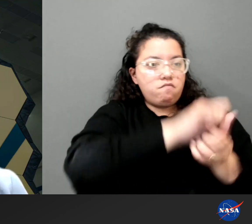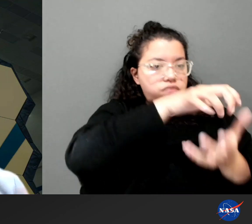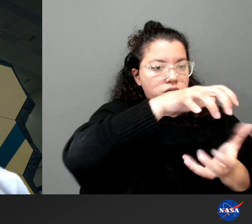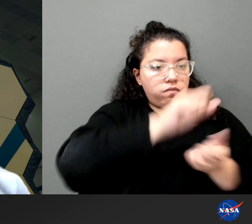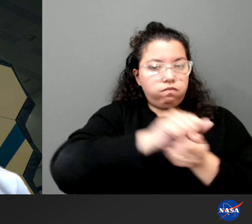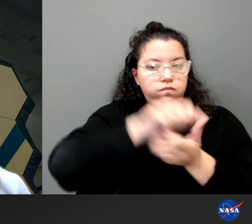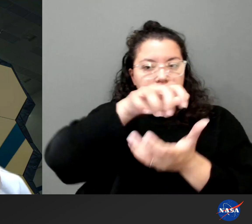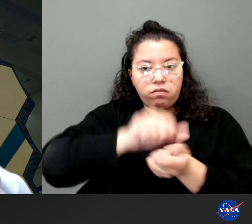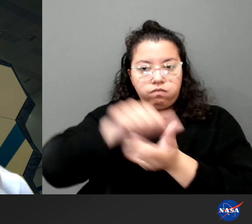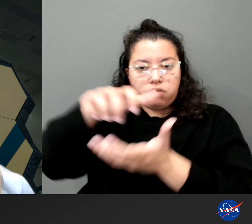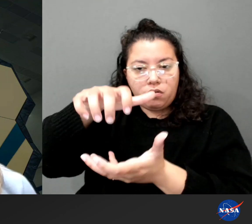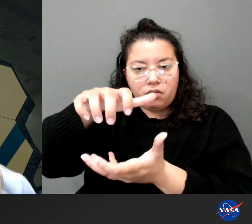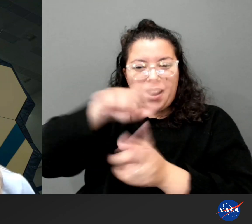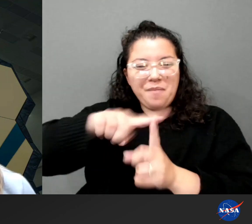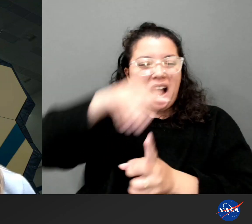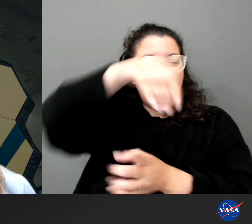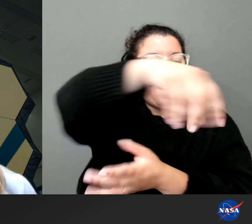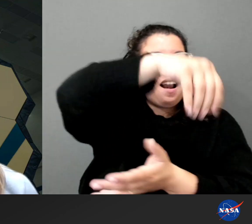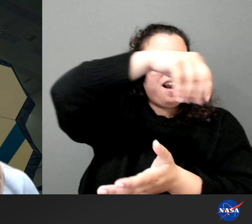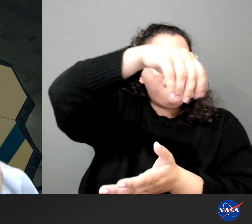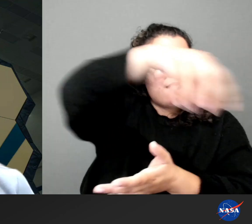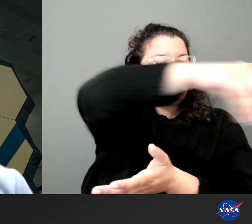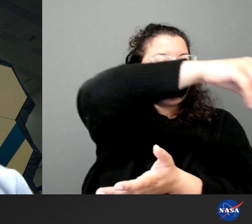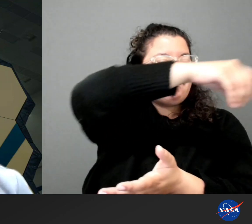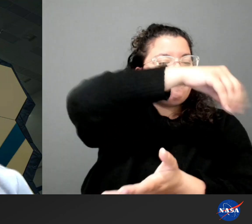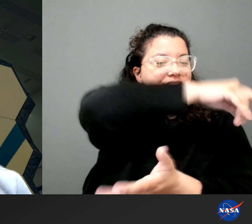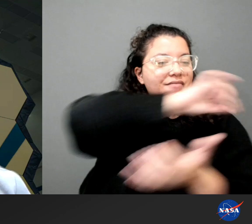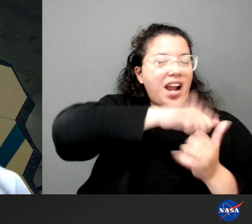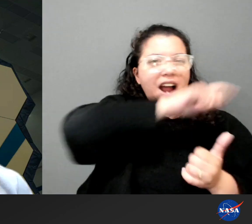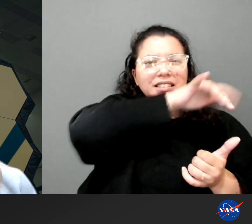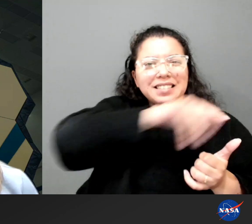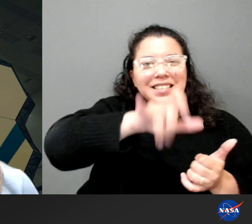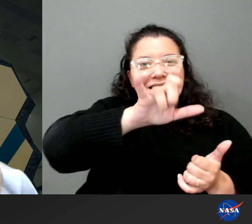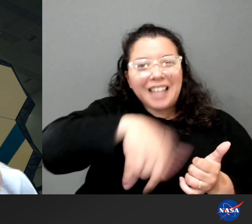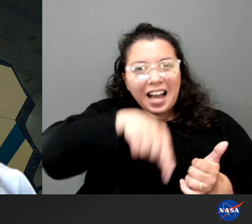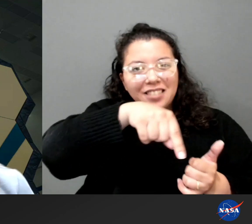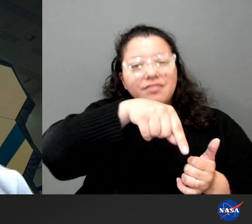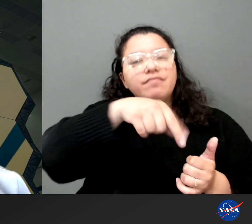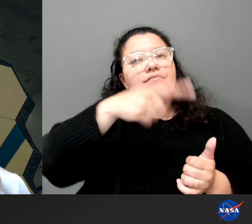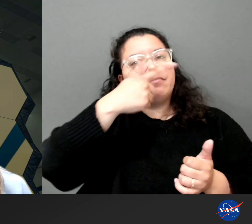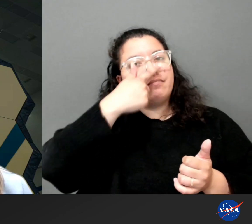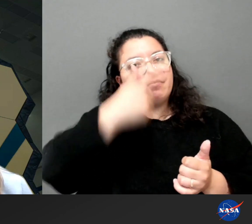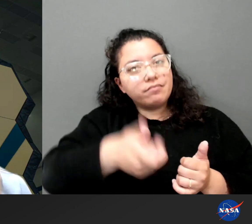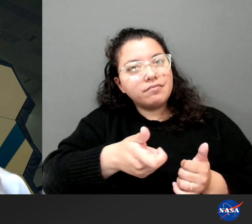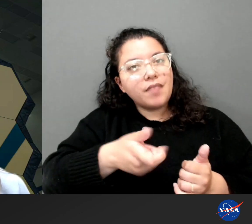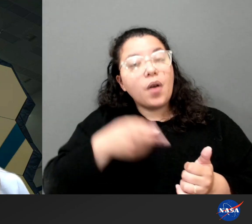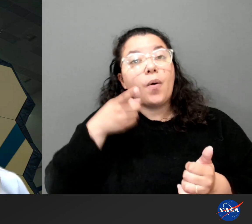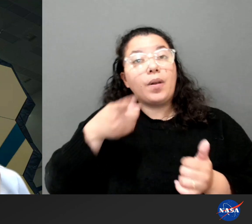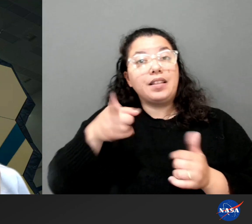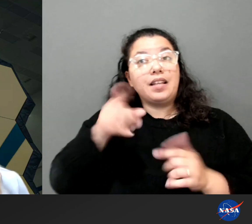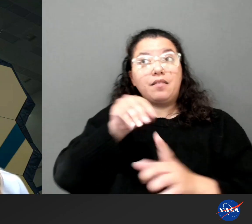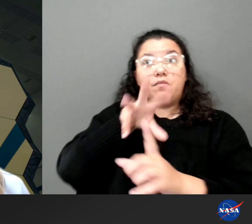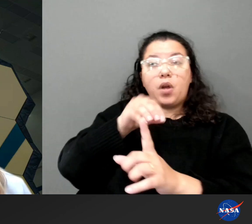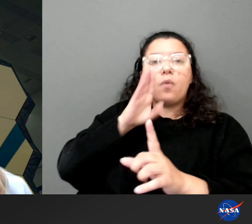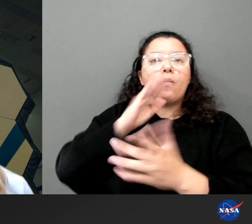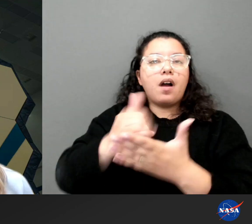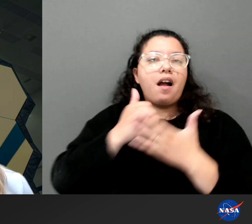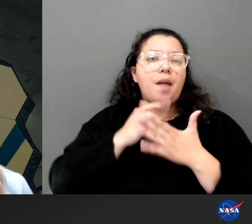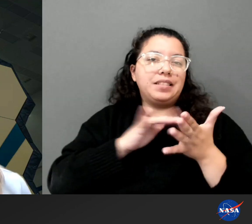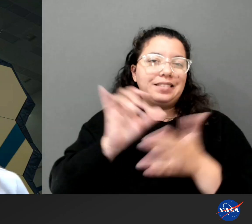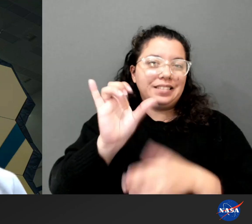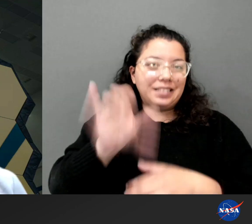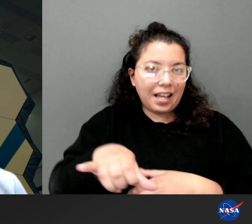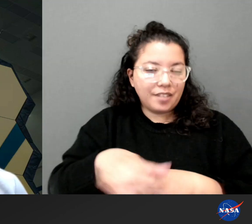system. Help us pull that picture together and understand what that process actually looks like. And our solar system, whether or not